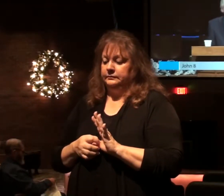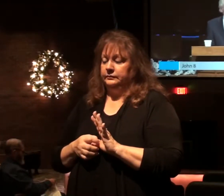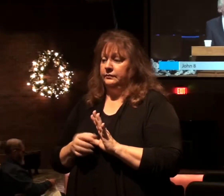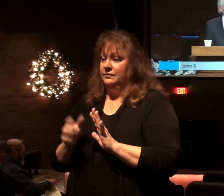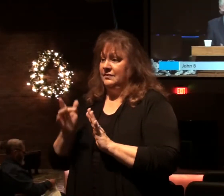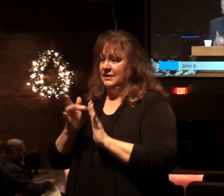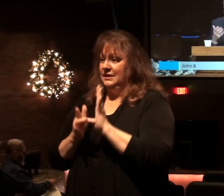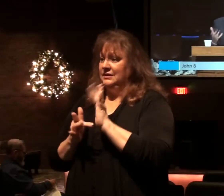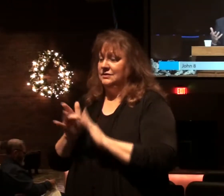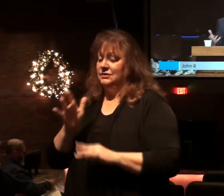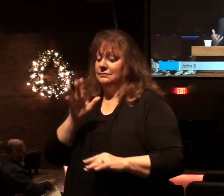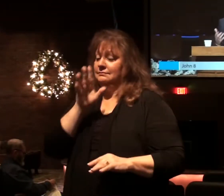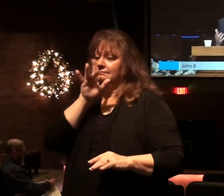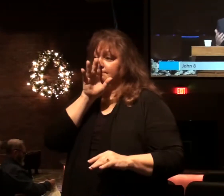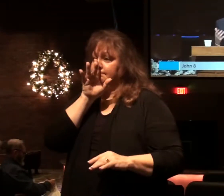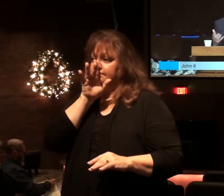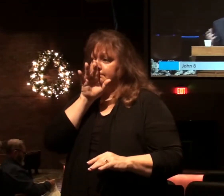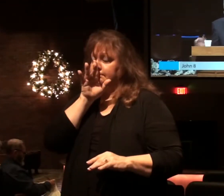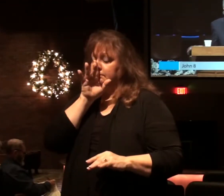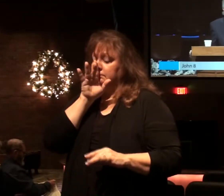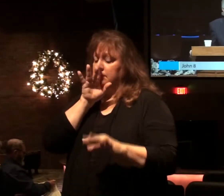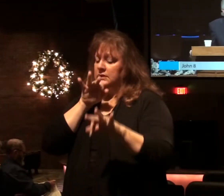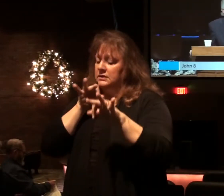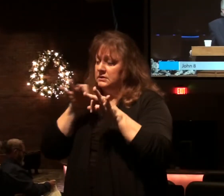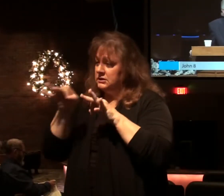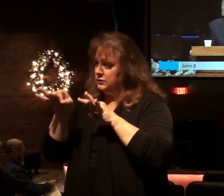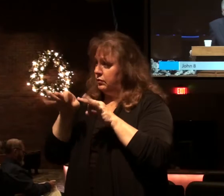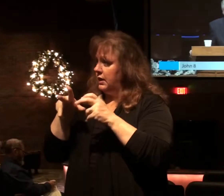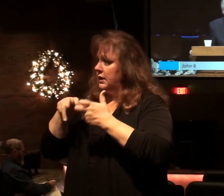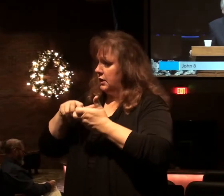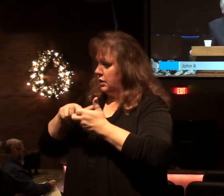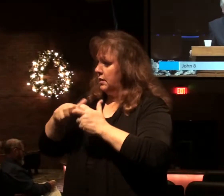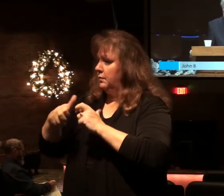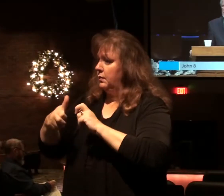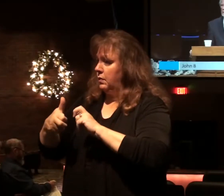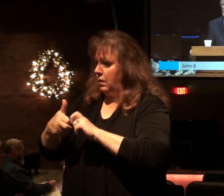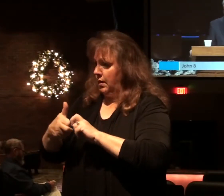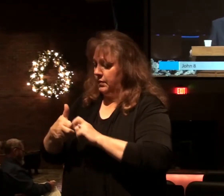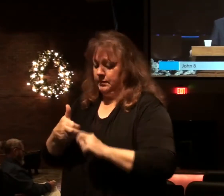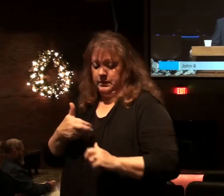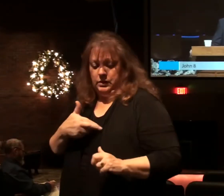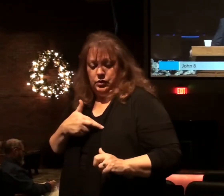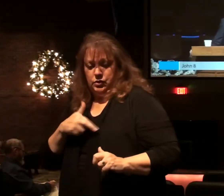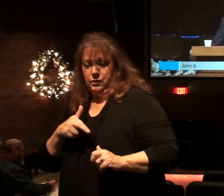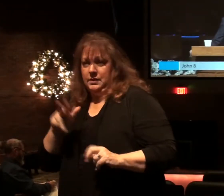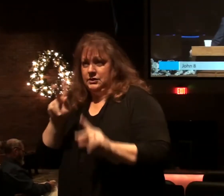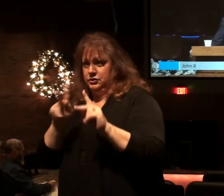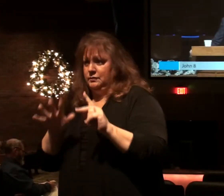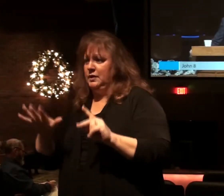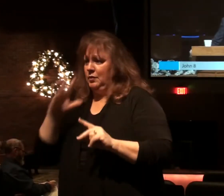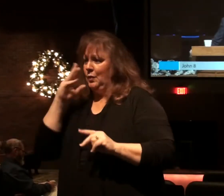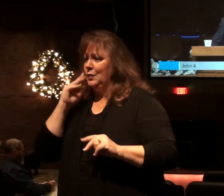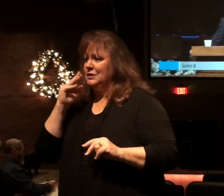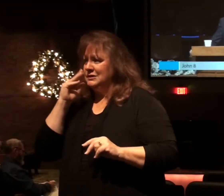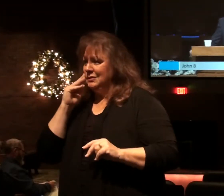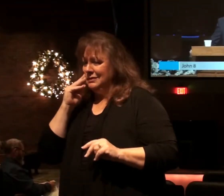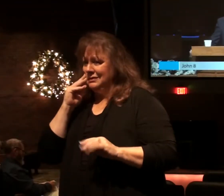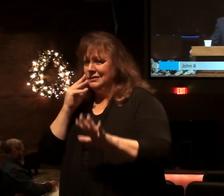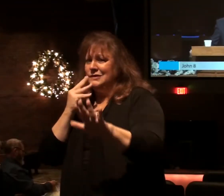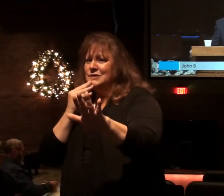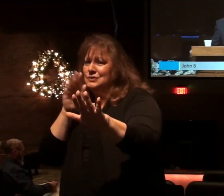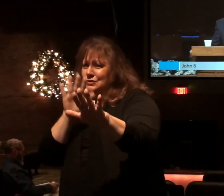And Jesus speaks to explain the problem the religious people of his day were having. Jewish